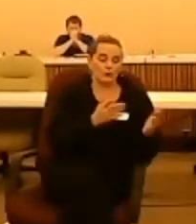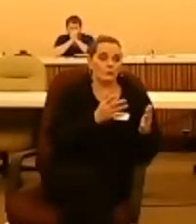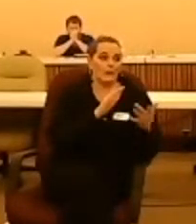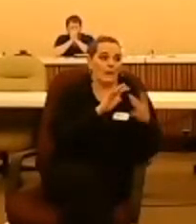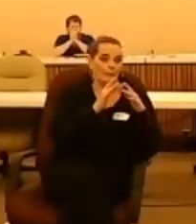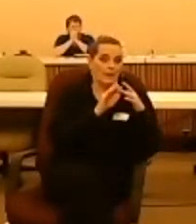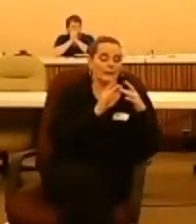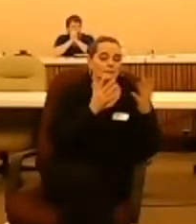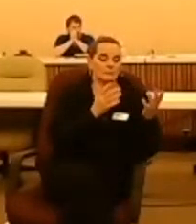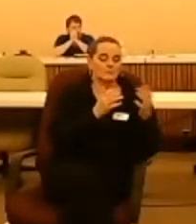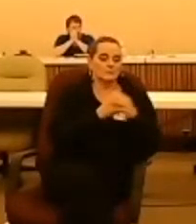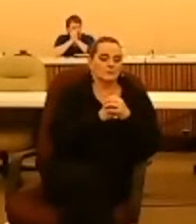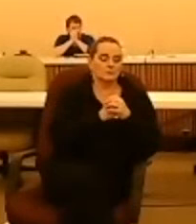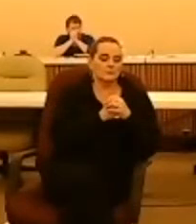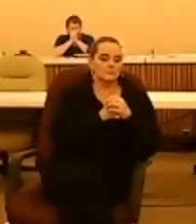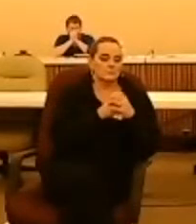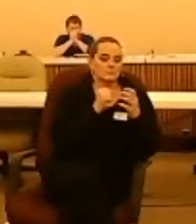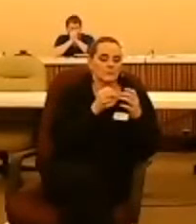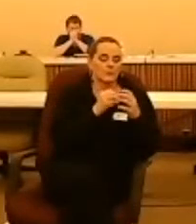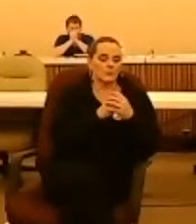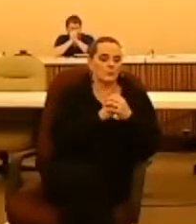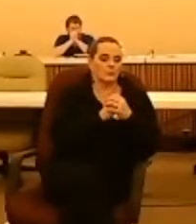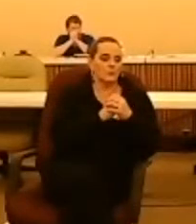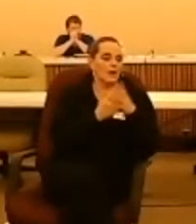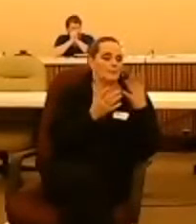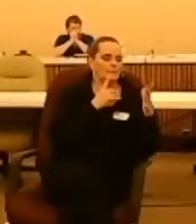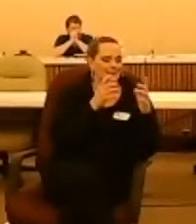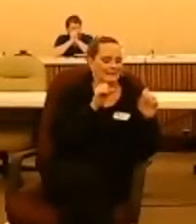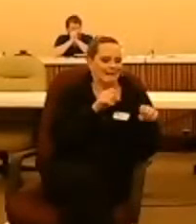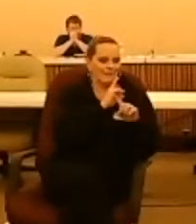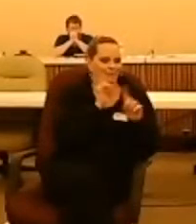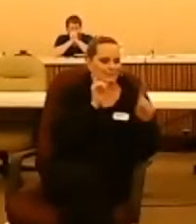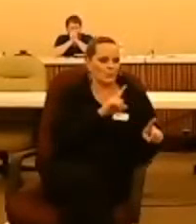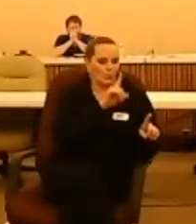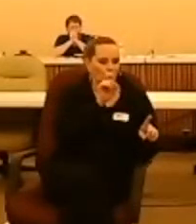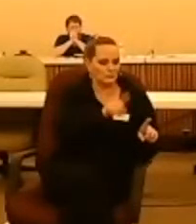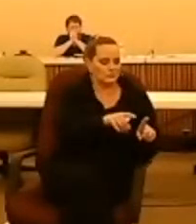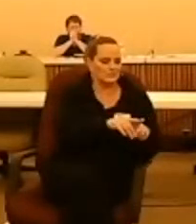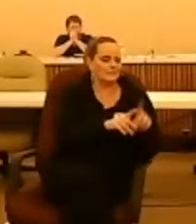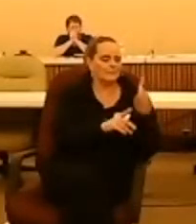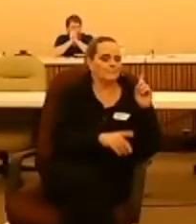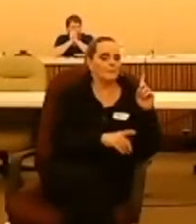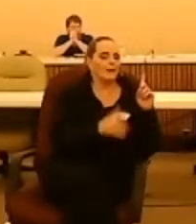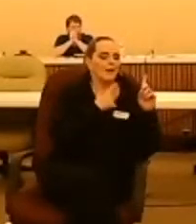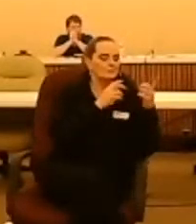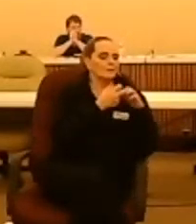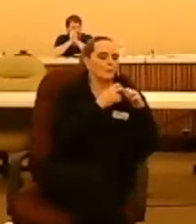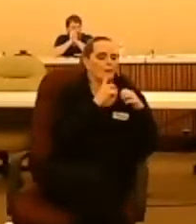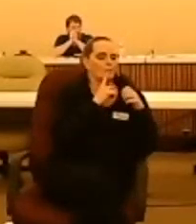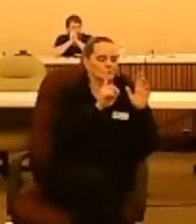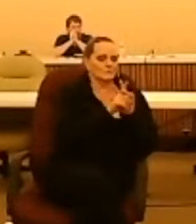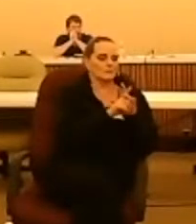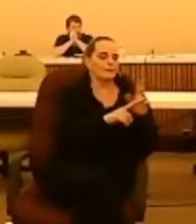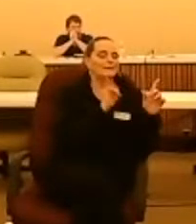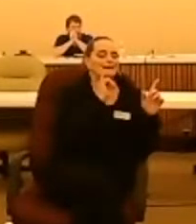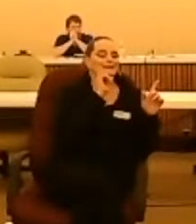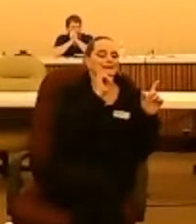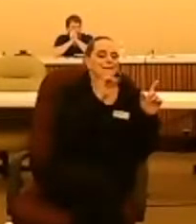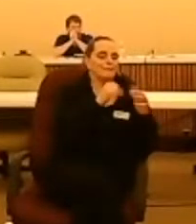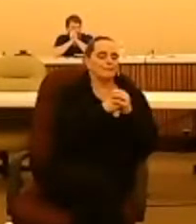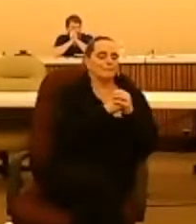rather. He might be able to answer that question. Because the issue comes into this: if the